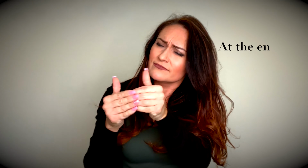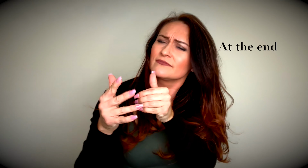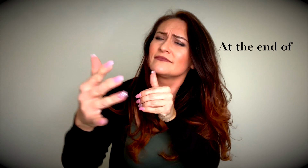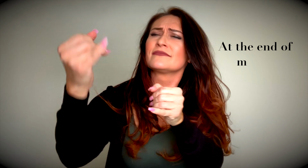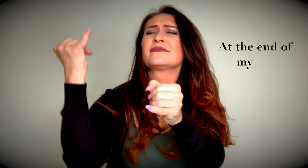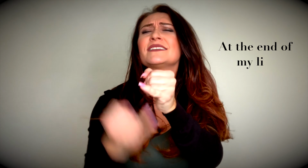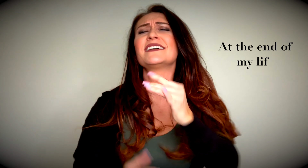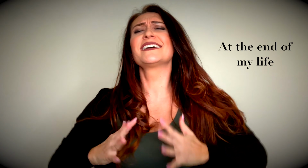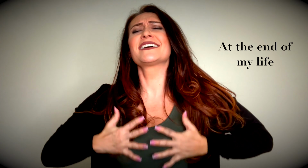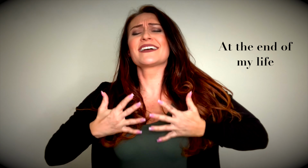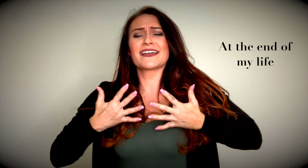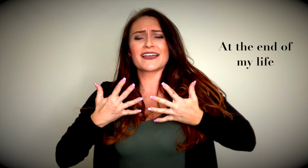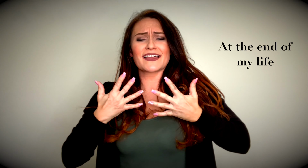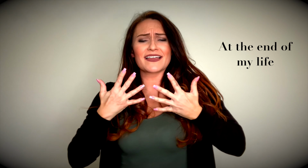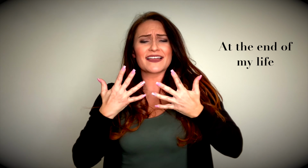at the end of my